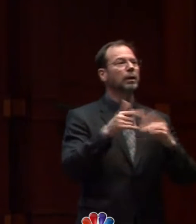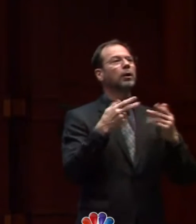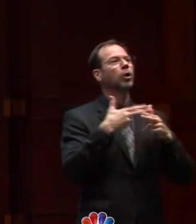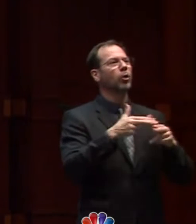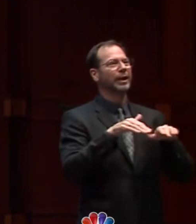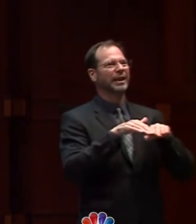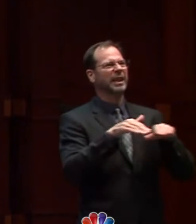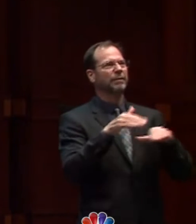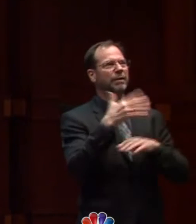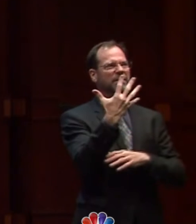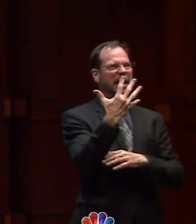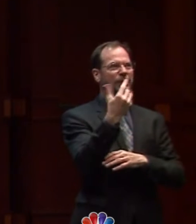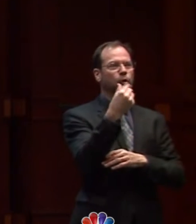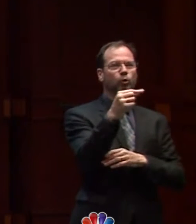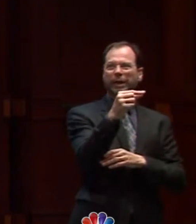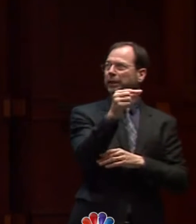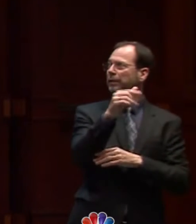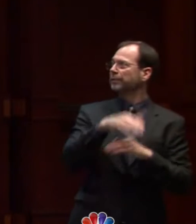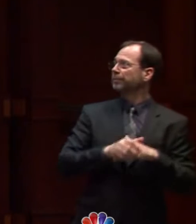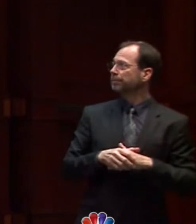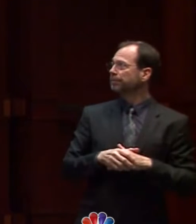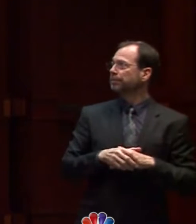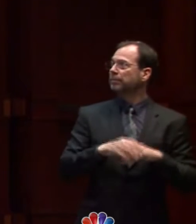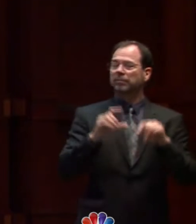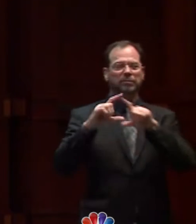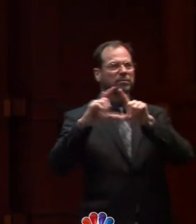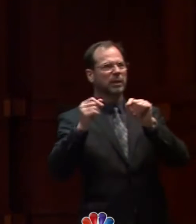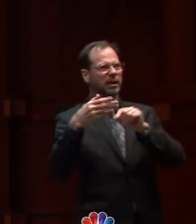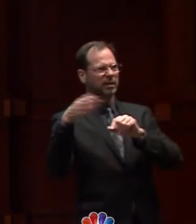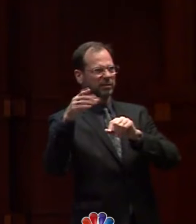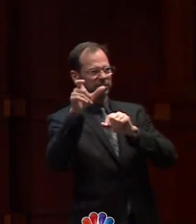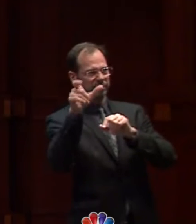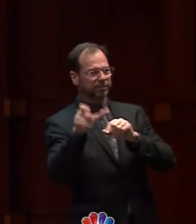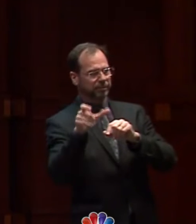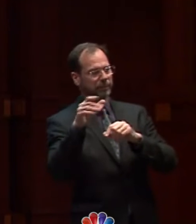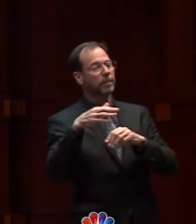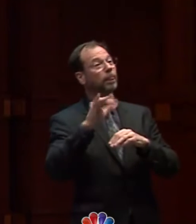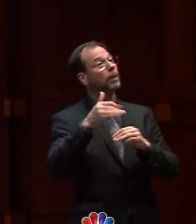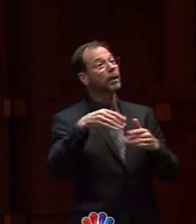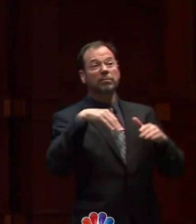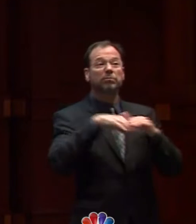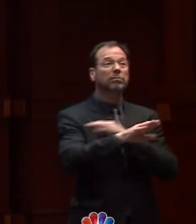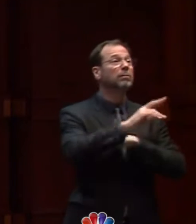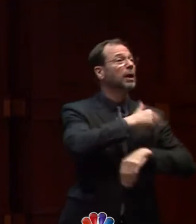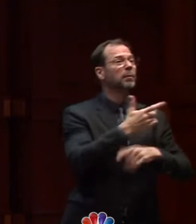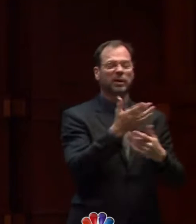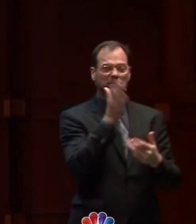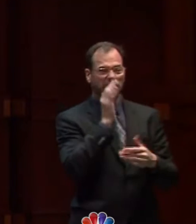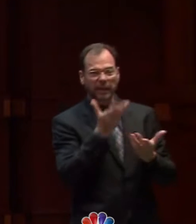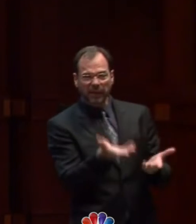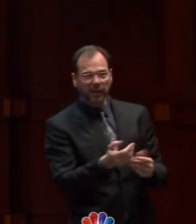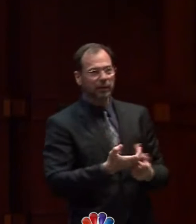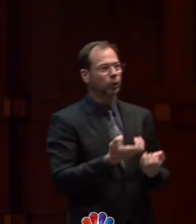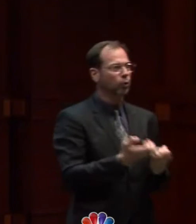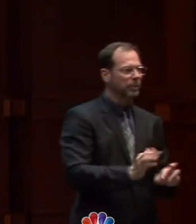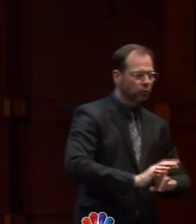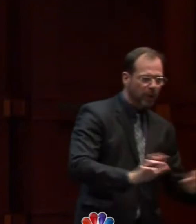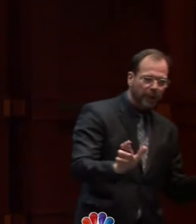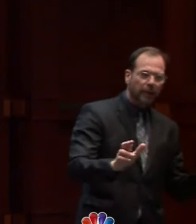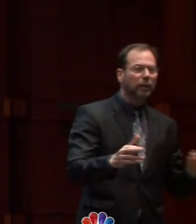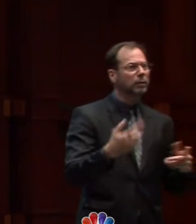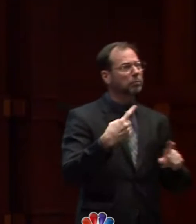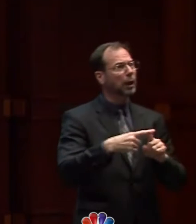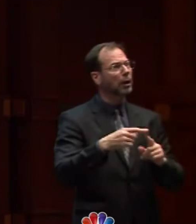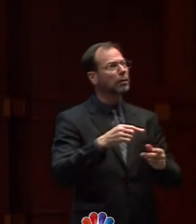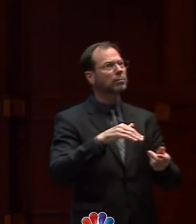5 green box. If you were to walk into a hospital today, there would be beds there, there would be equipment there, and there would be